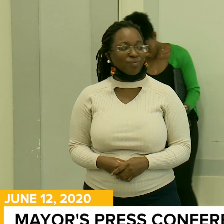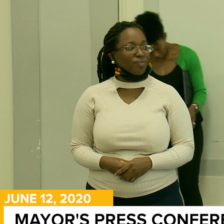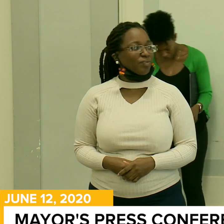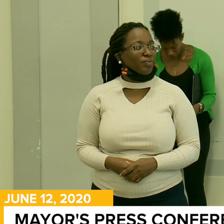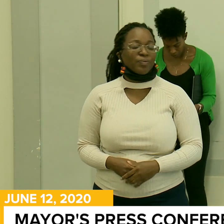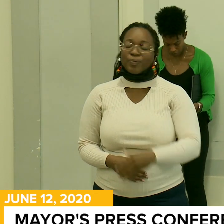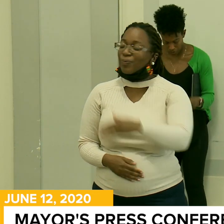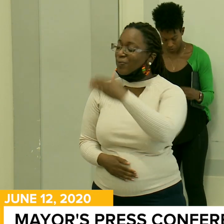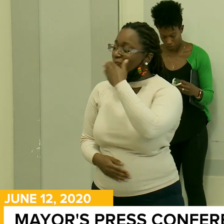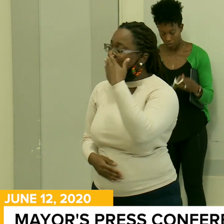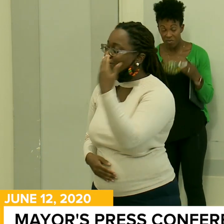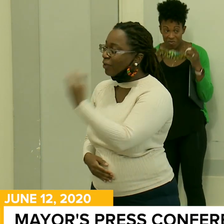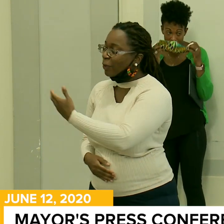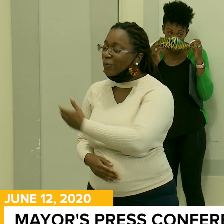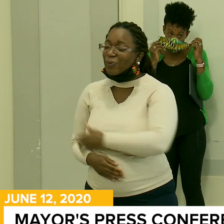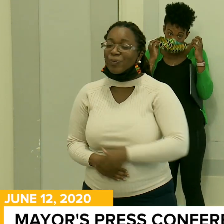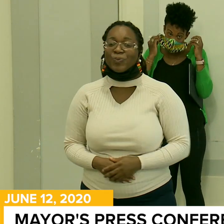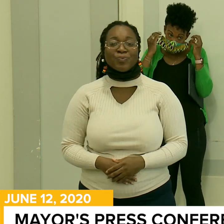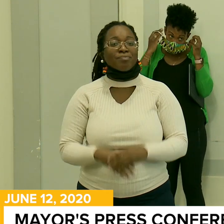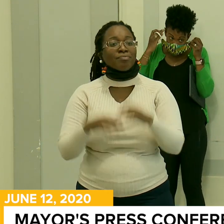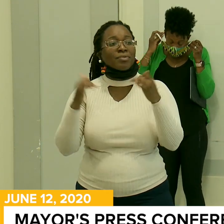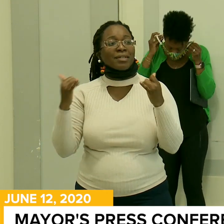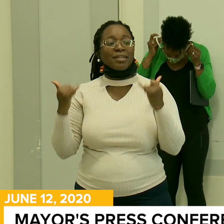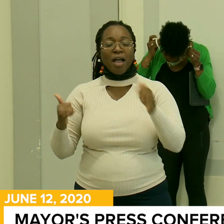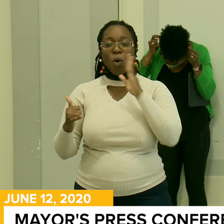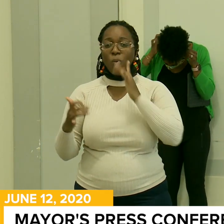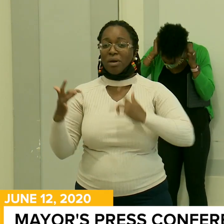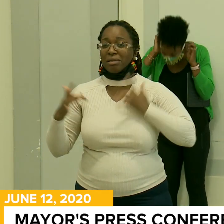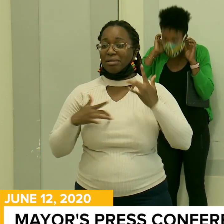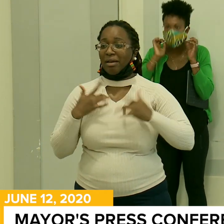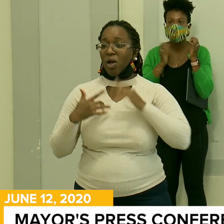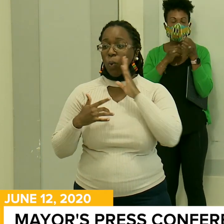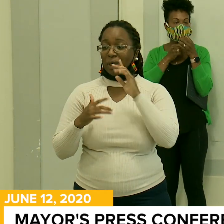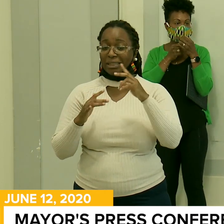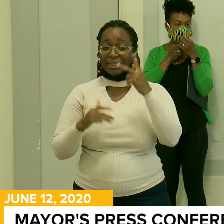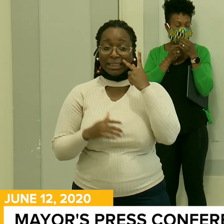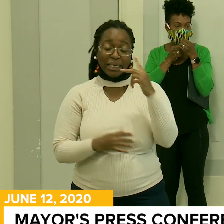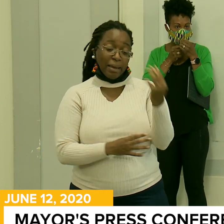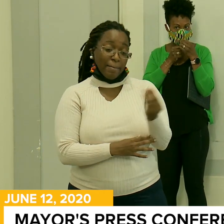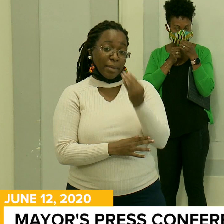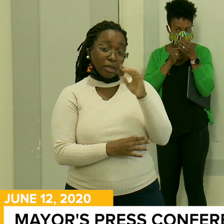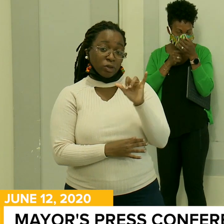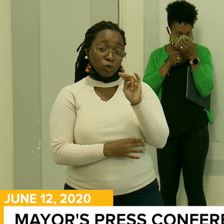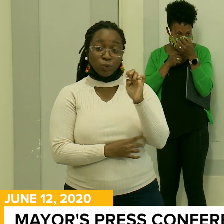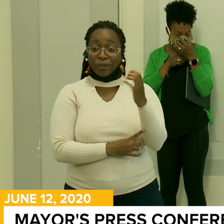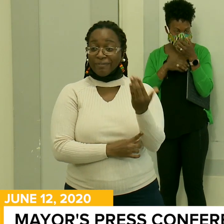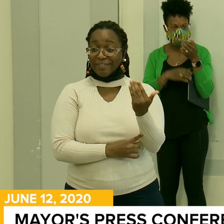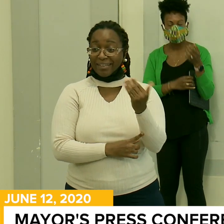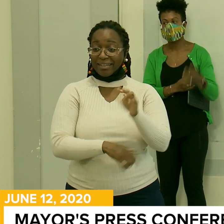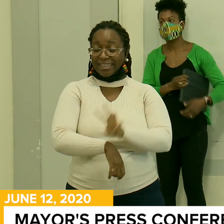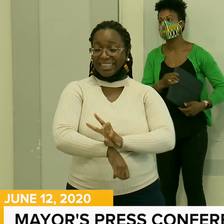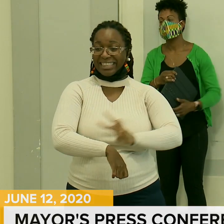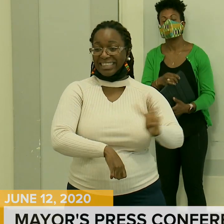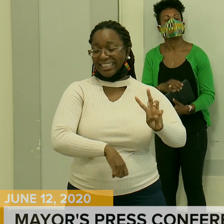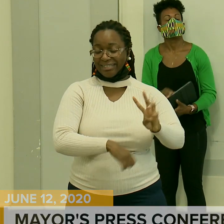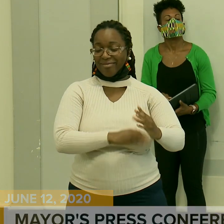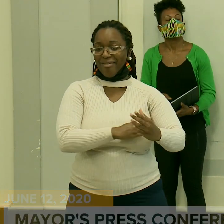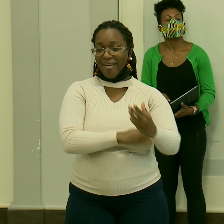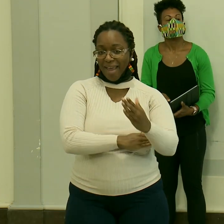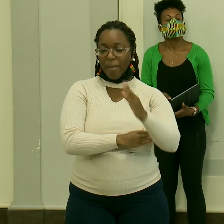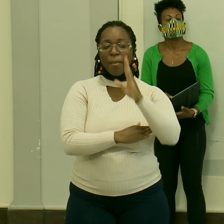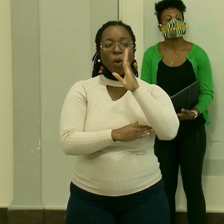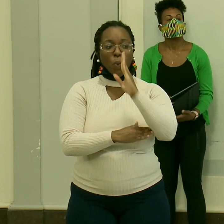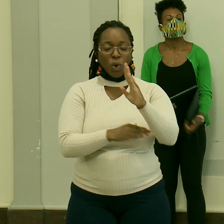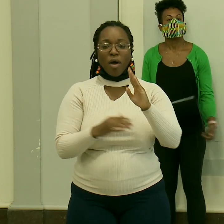Thank you, Dr. DeRosa. Today, I'm excited to announce the beginning on Monday, June the 15th at 6 a.m., the Harbor Connector service